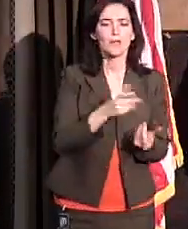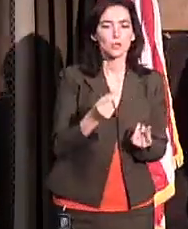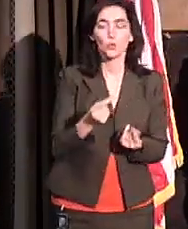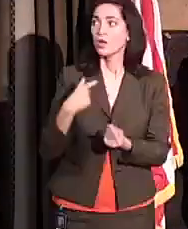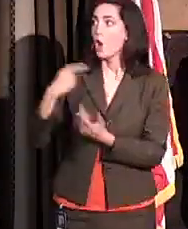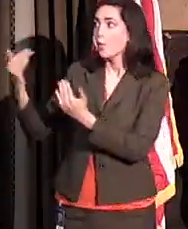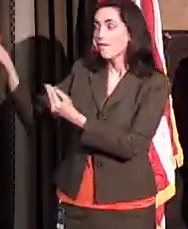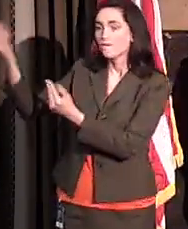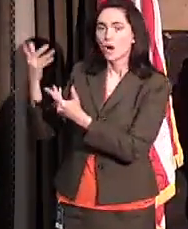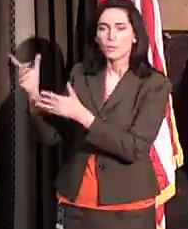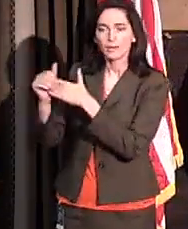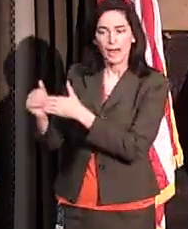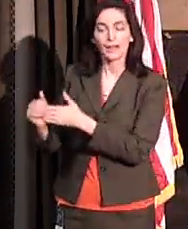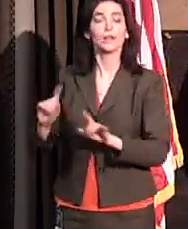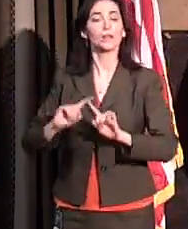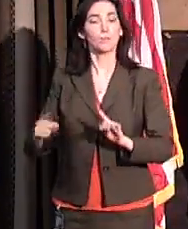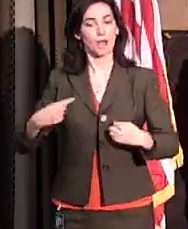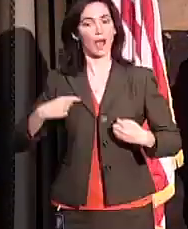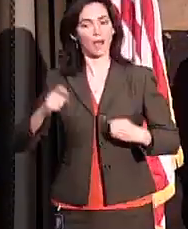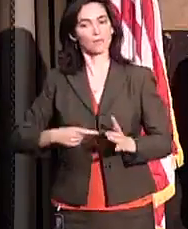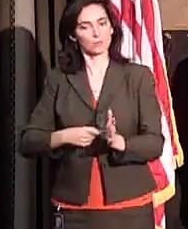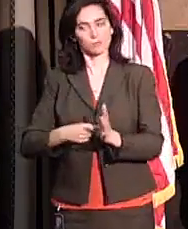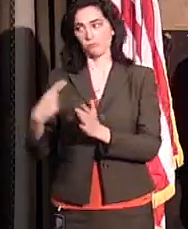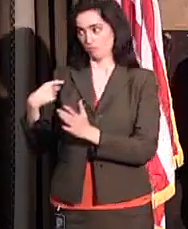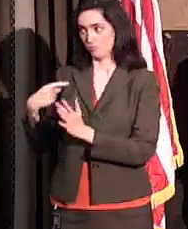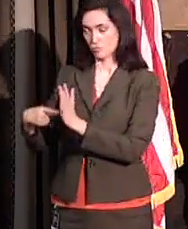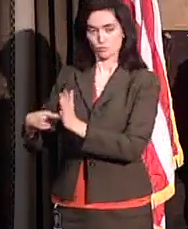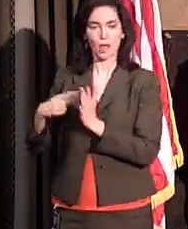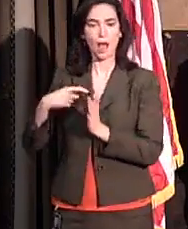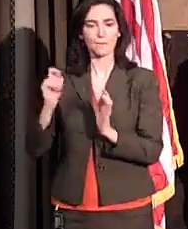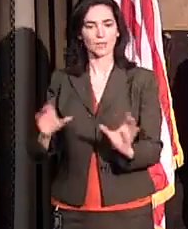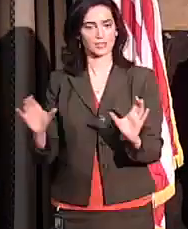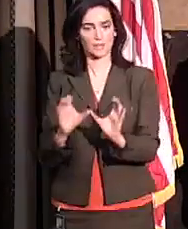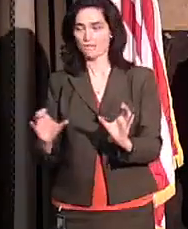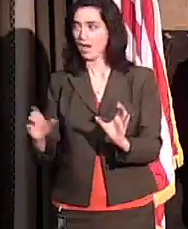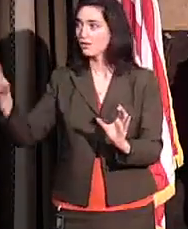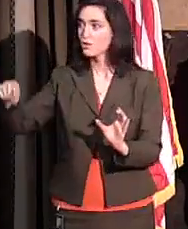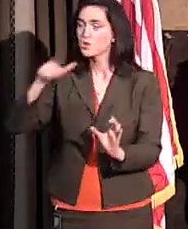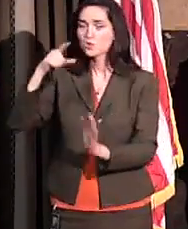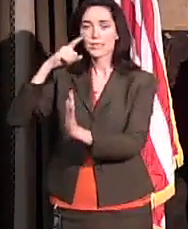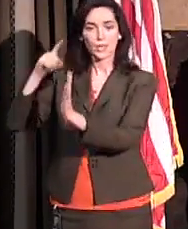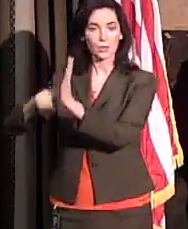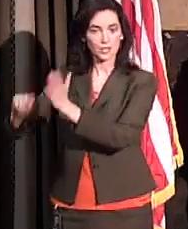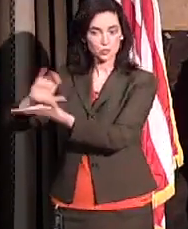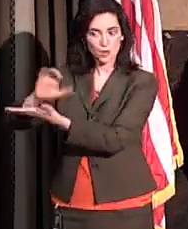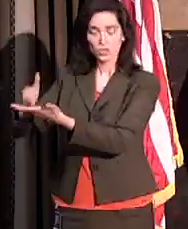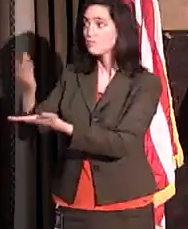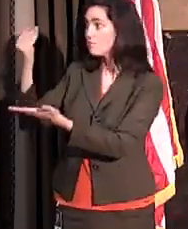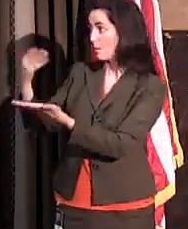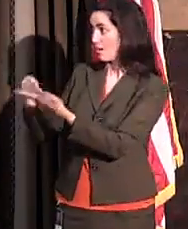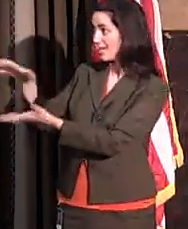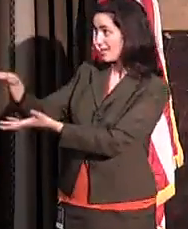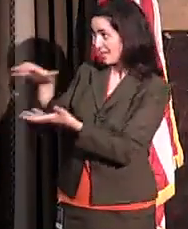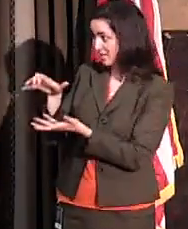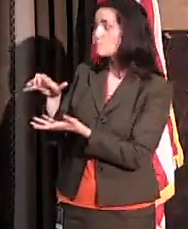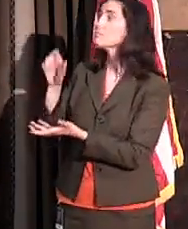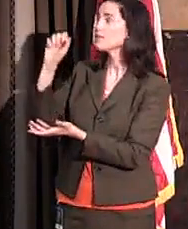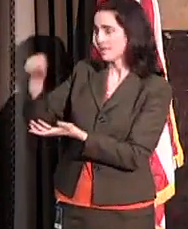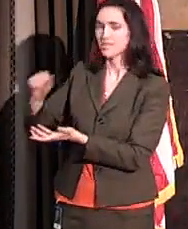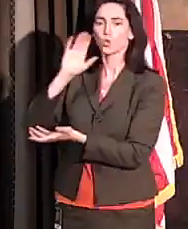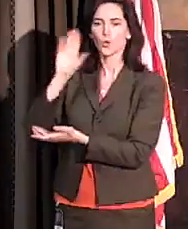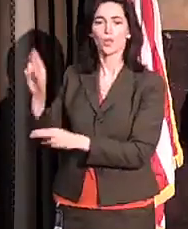I'm required to certify to the Secretary of the Treasury that the funds will be used for the purposes specified in the Act and in